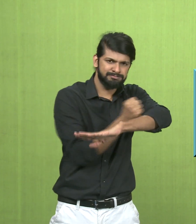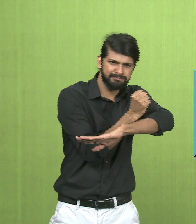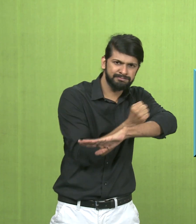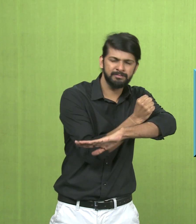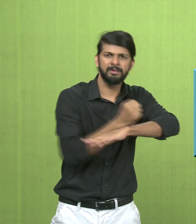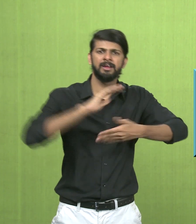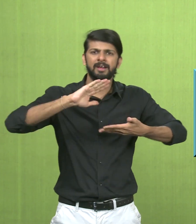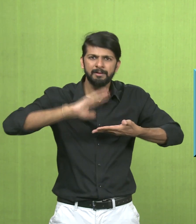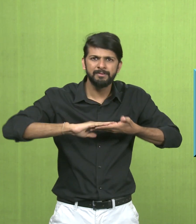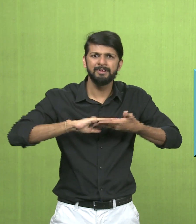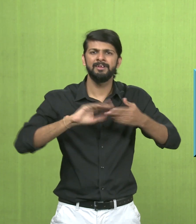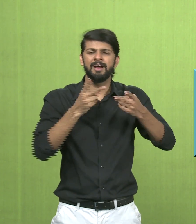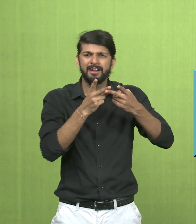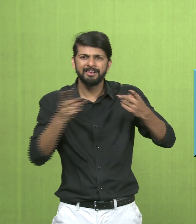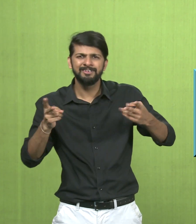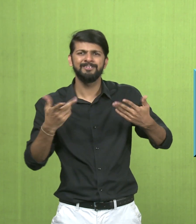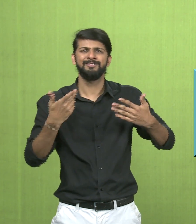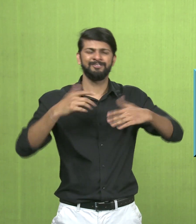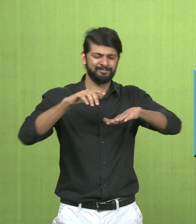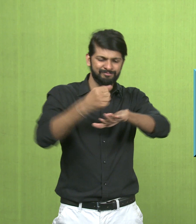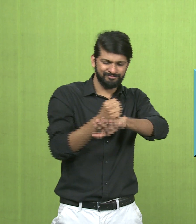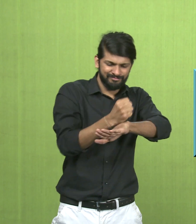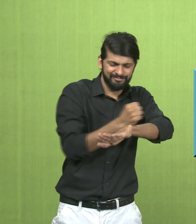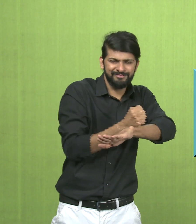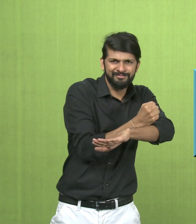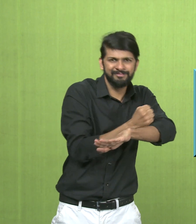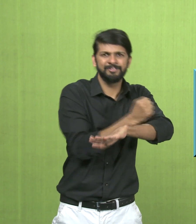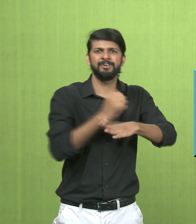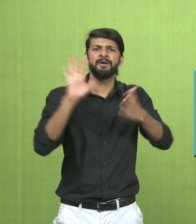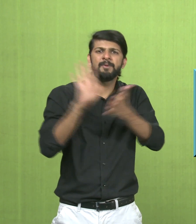Mehendi or henna powder,